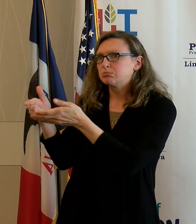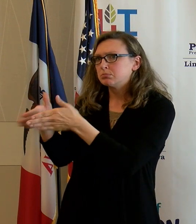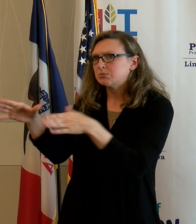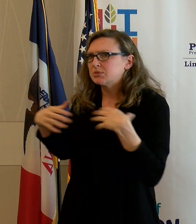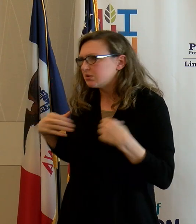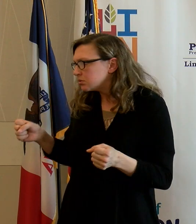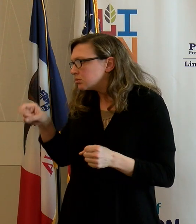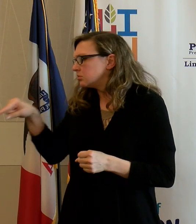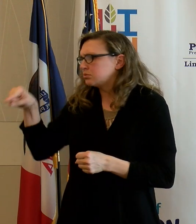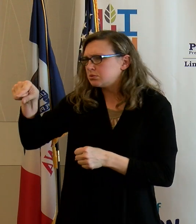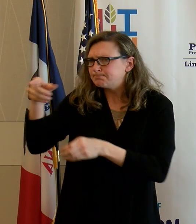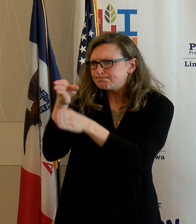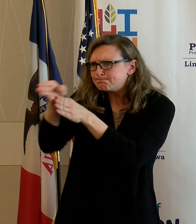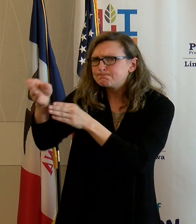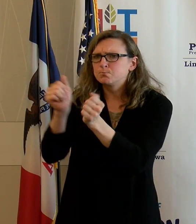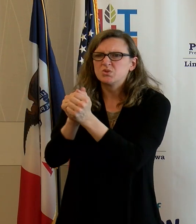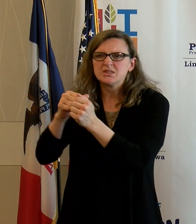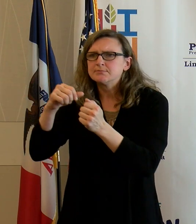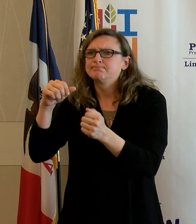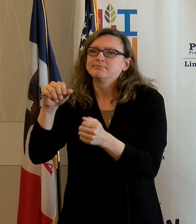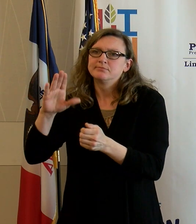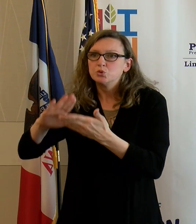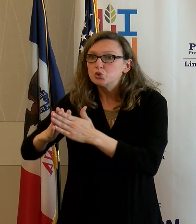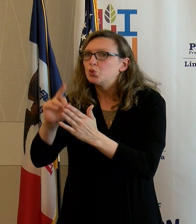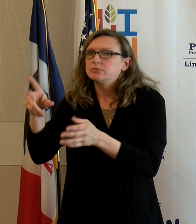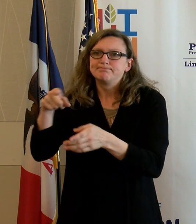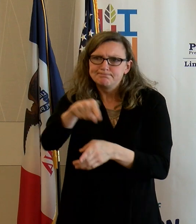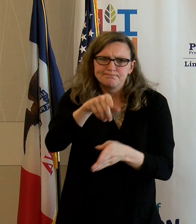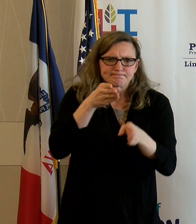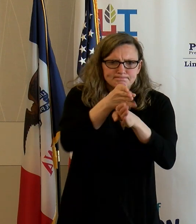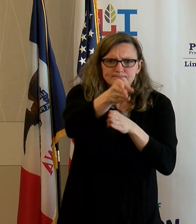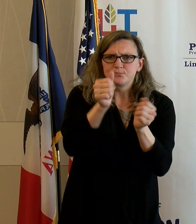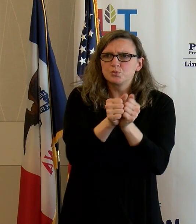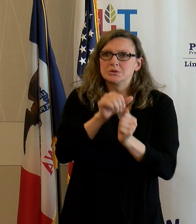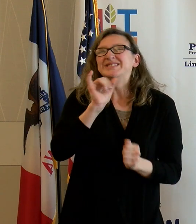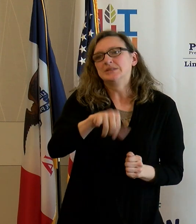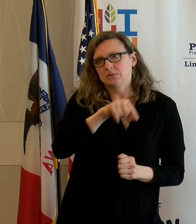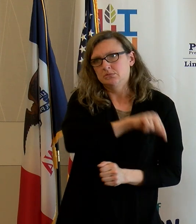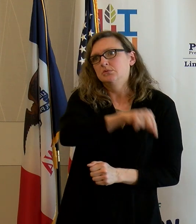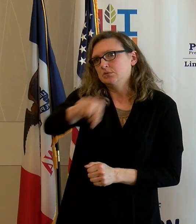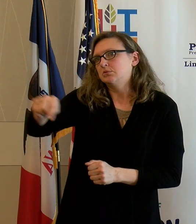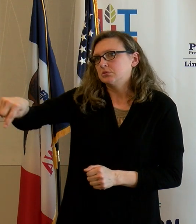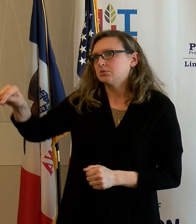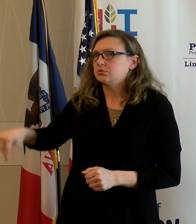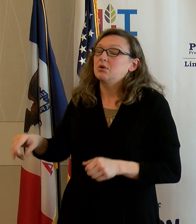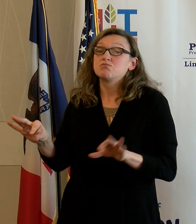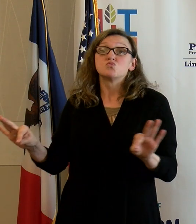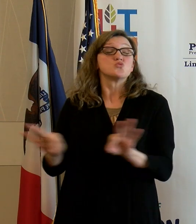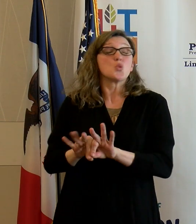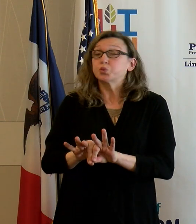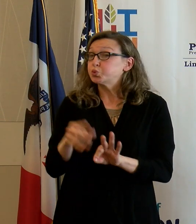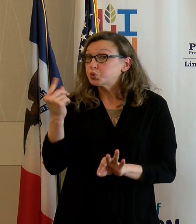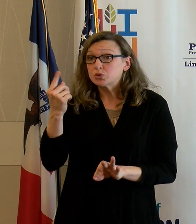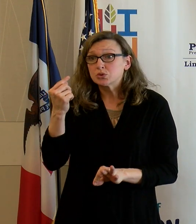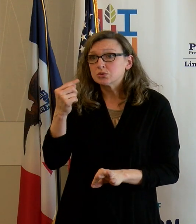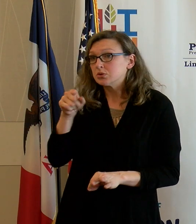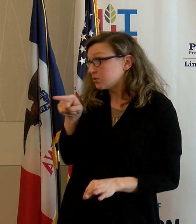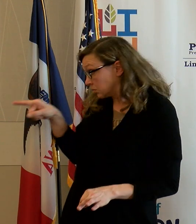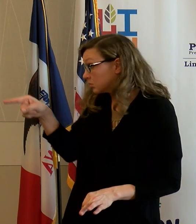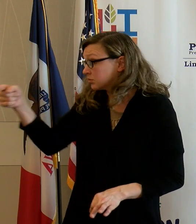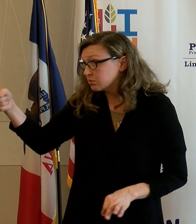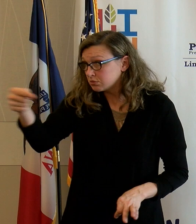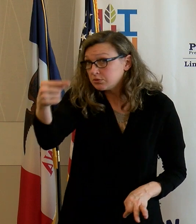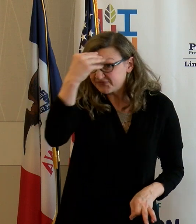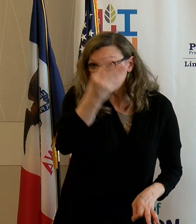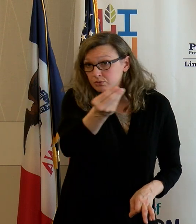follow-up. And I think the follow-up with each of the ill individuals is especially important as we navigate through this crisis together so that we can